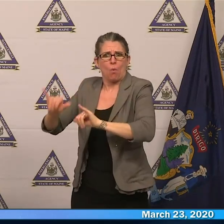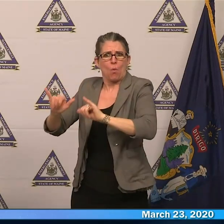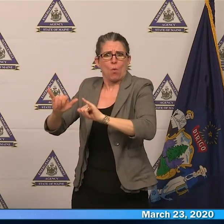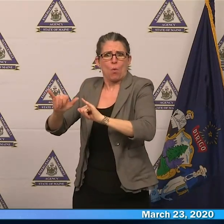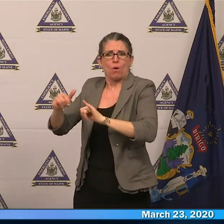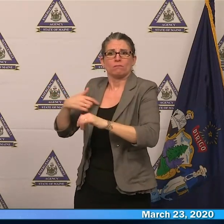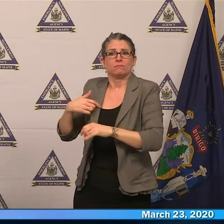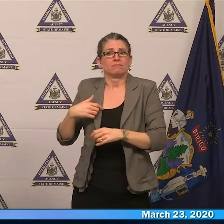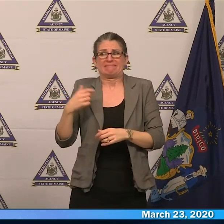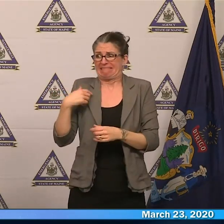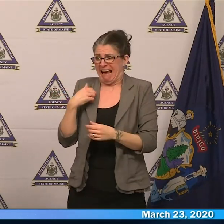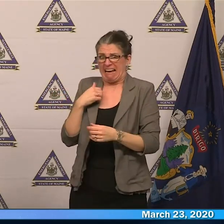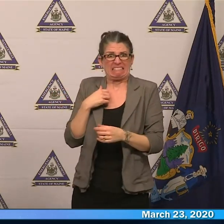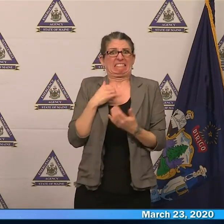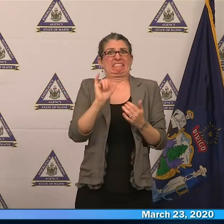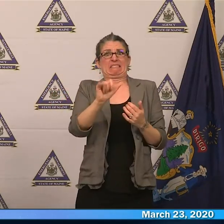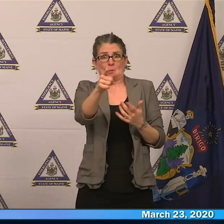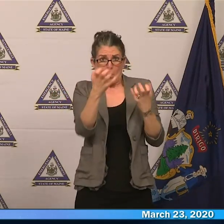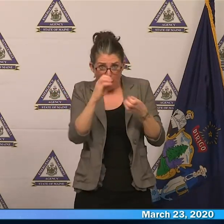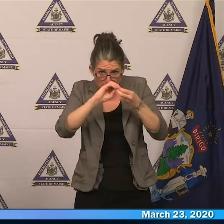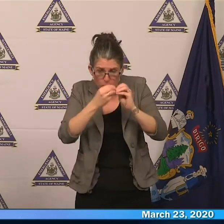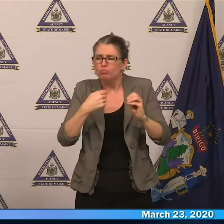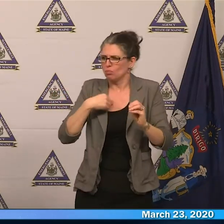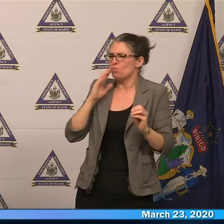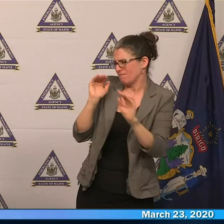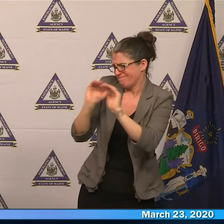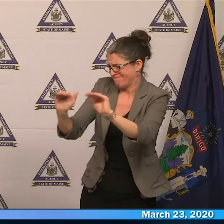that, they are really, truly the unsung